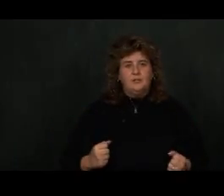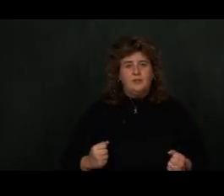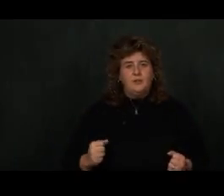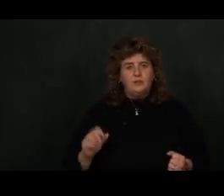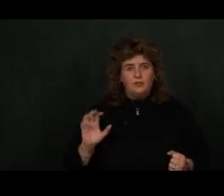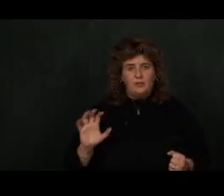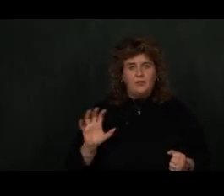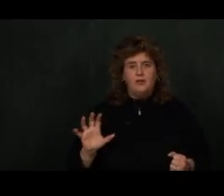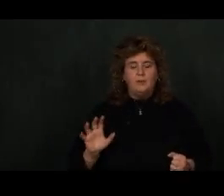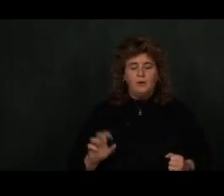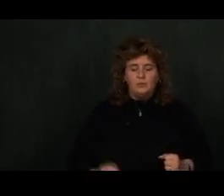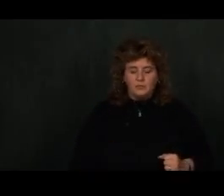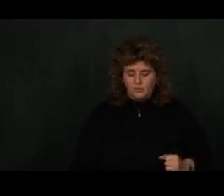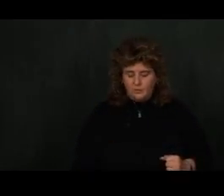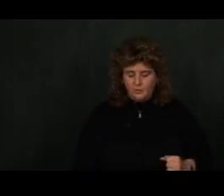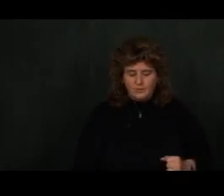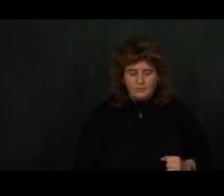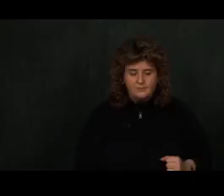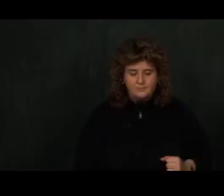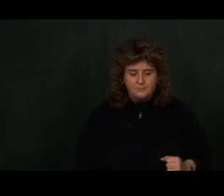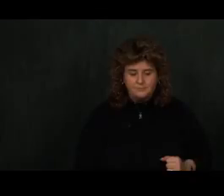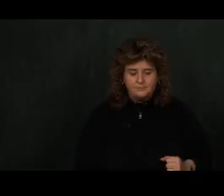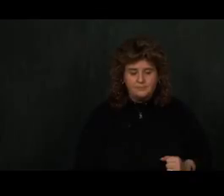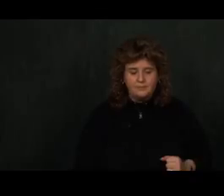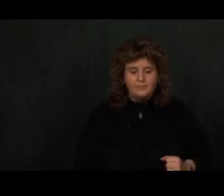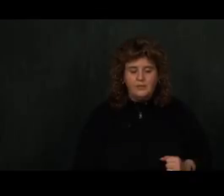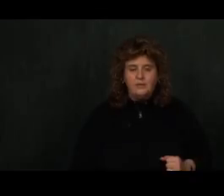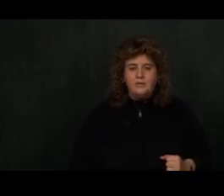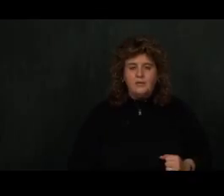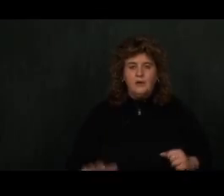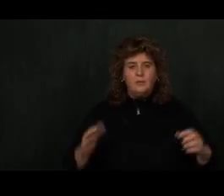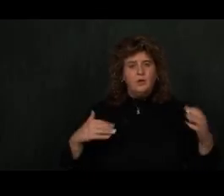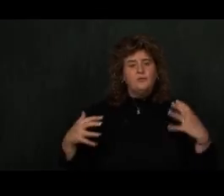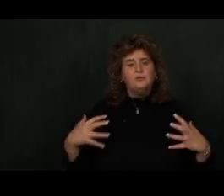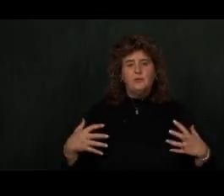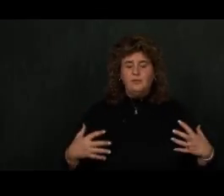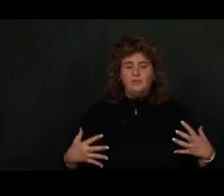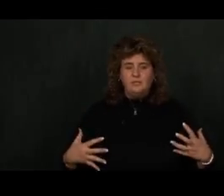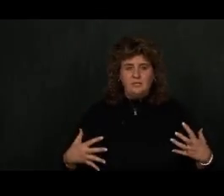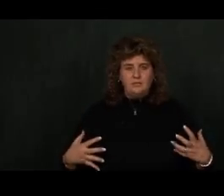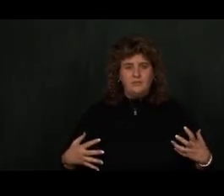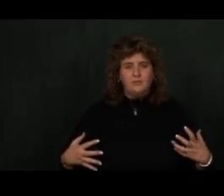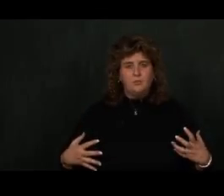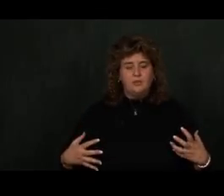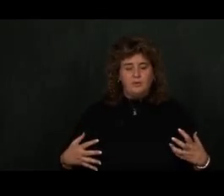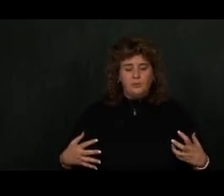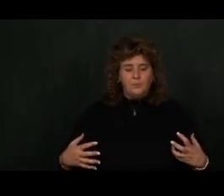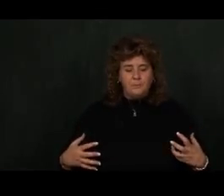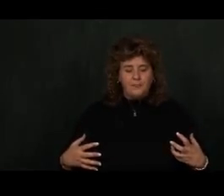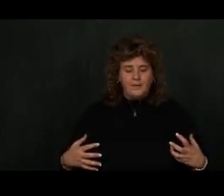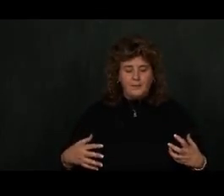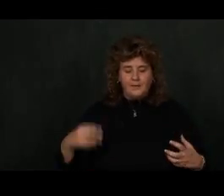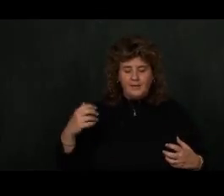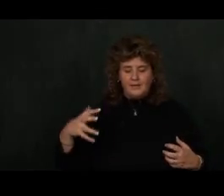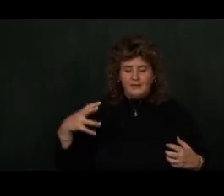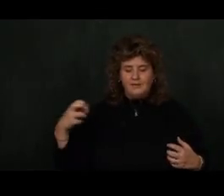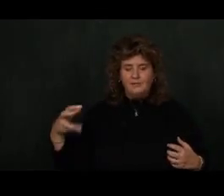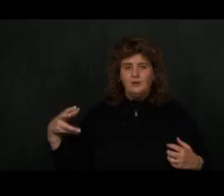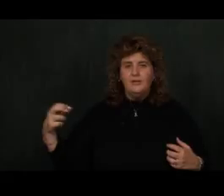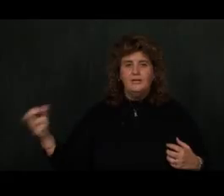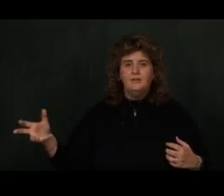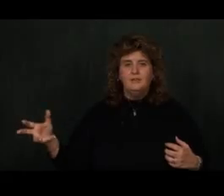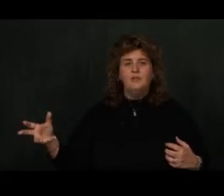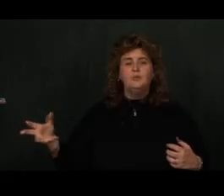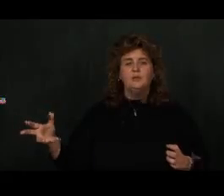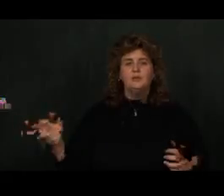factors really to think about with Pseudomonas. Now I'm going to go through some of the diseases with you, and in